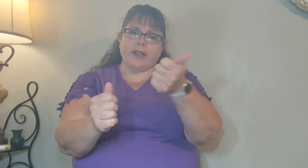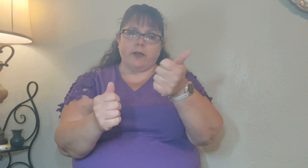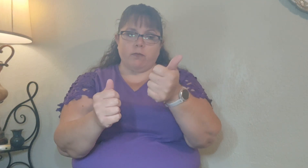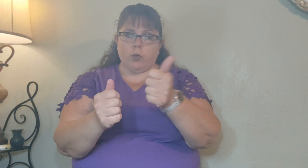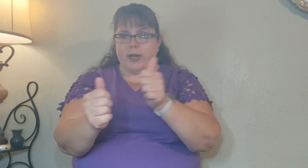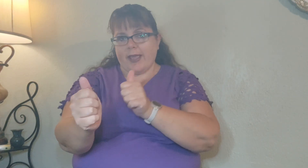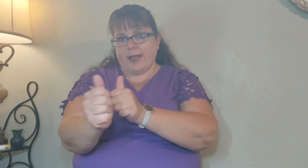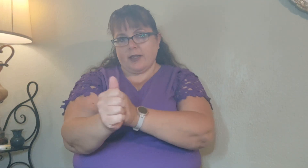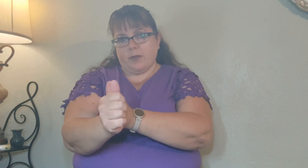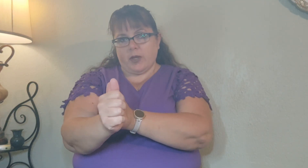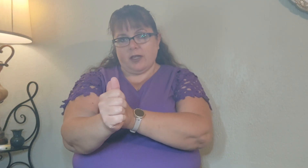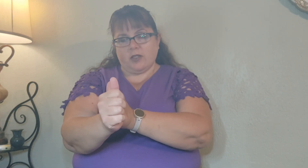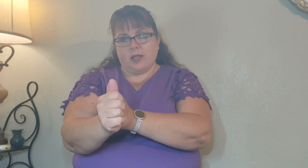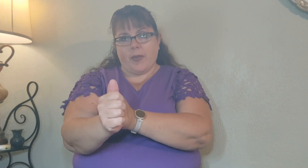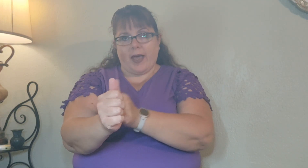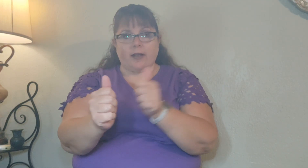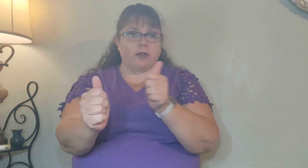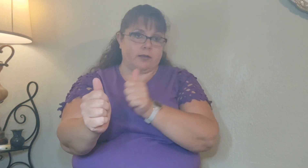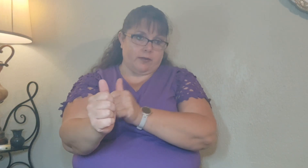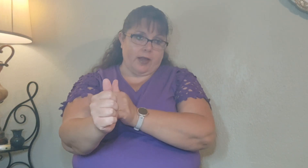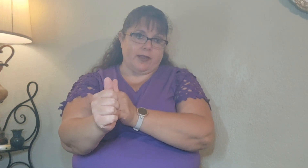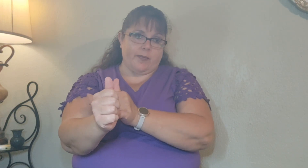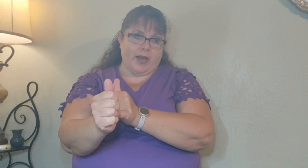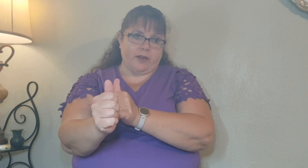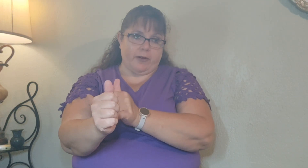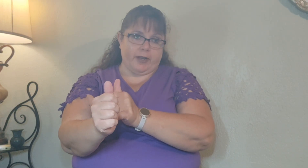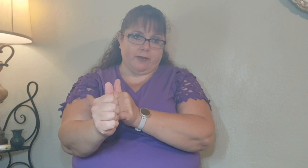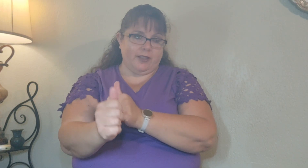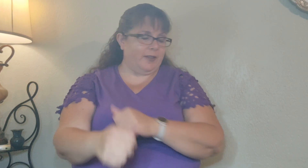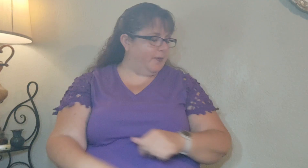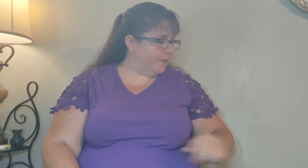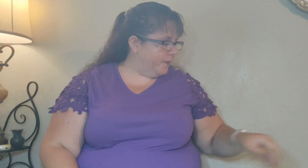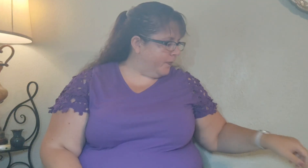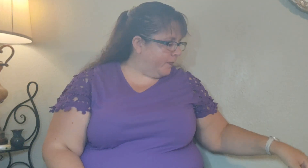take one hand and put it to the back, because like the background.